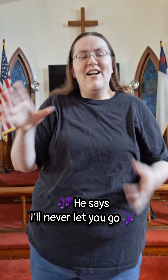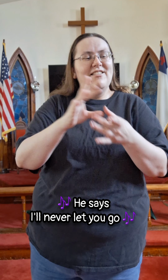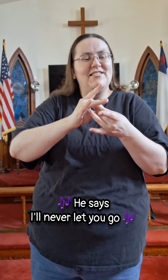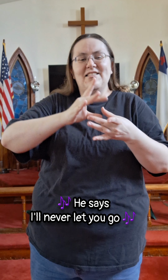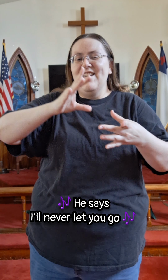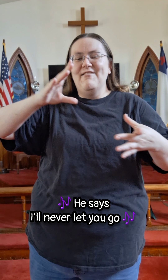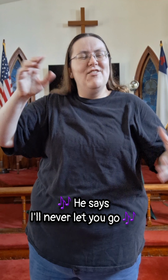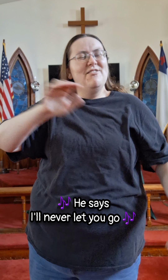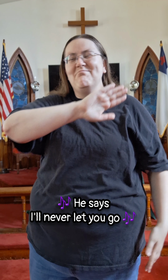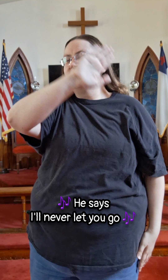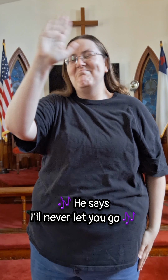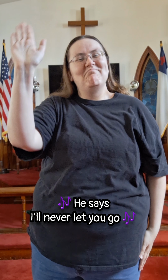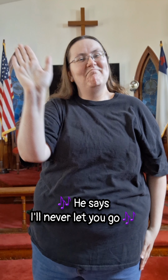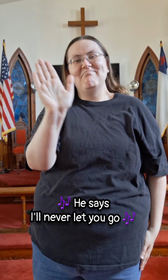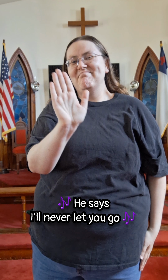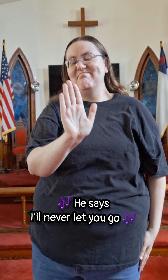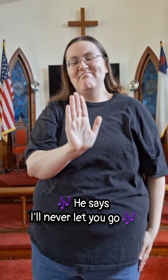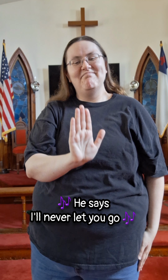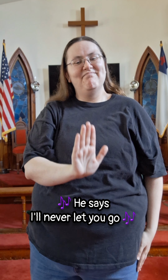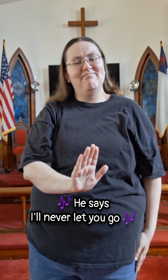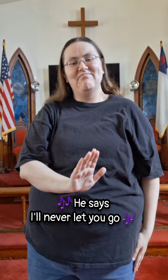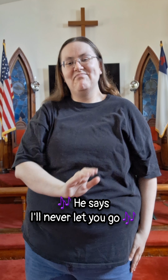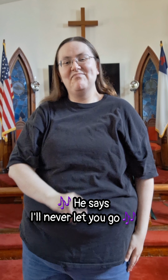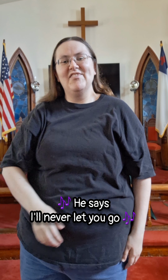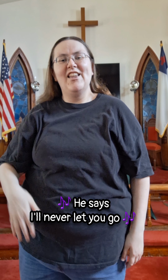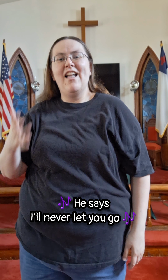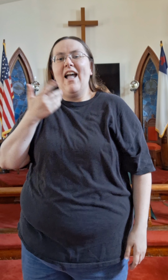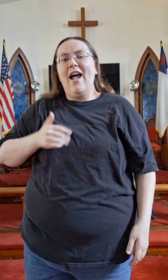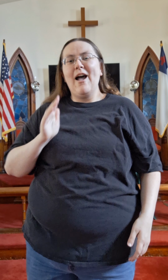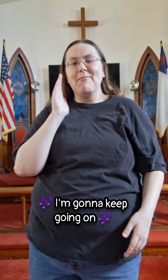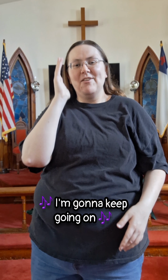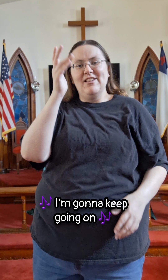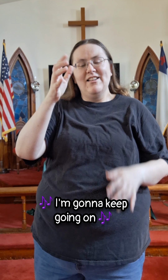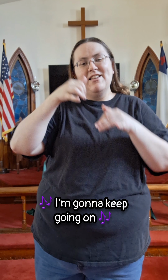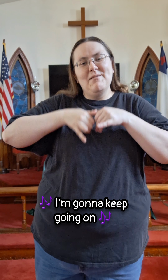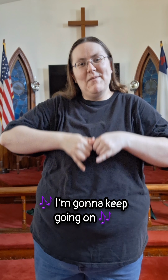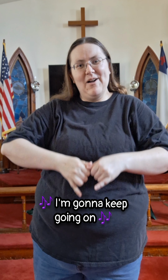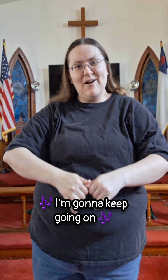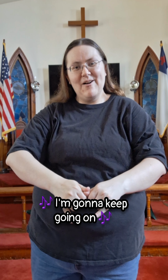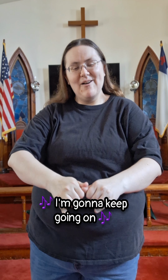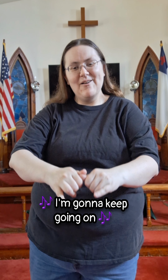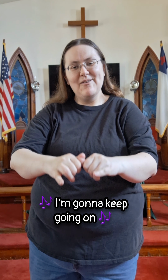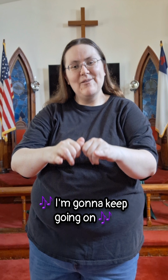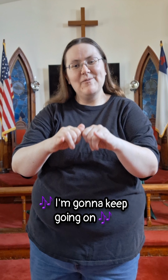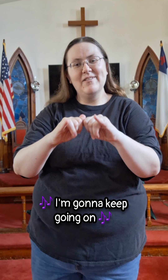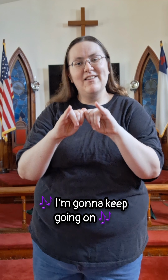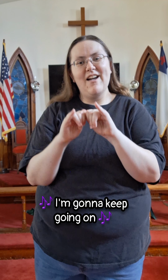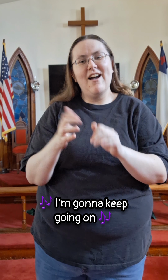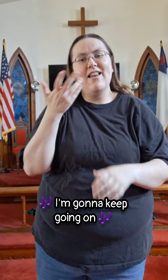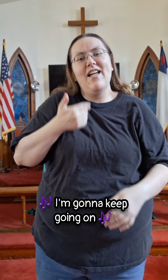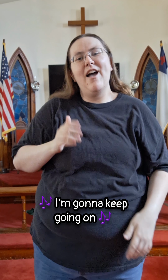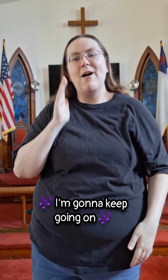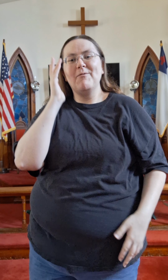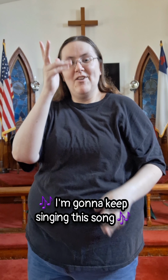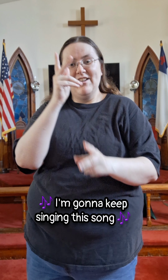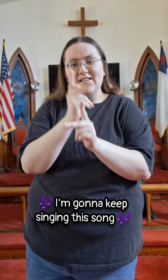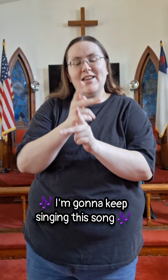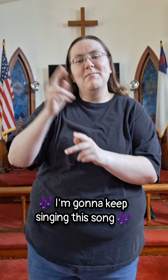never let you go I'm gonna keep going on I'm gonna keep